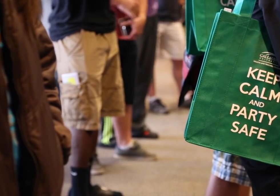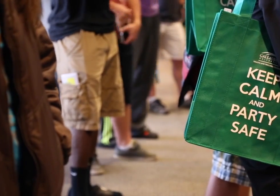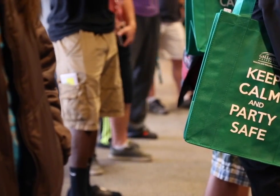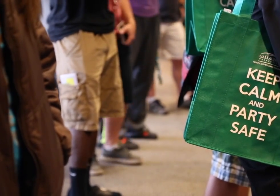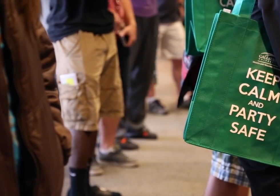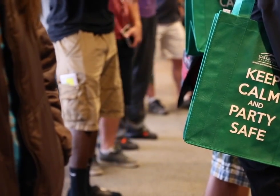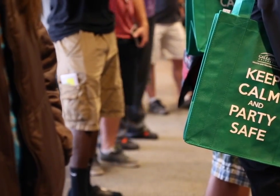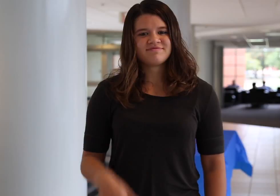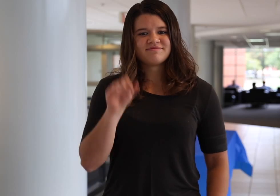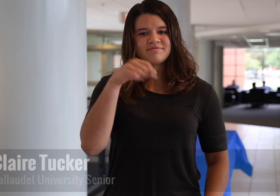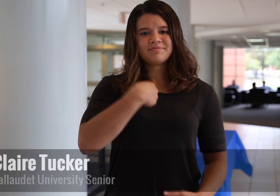Gallaudet.